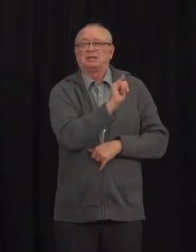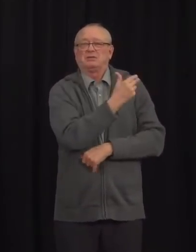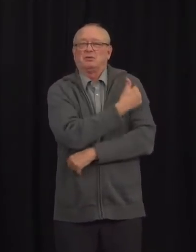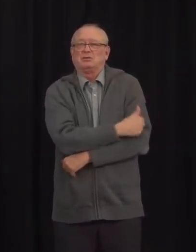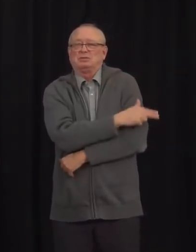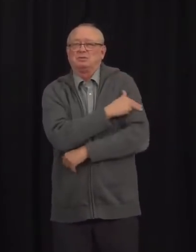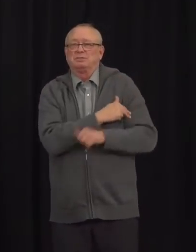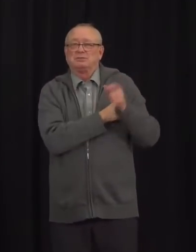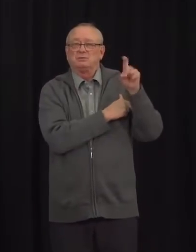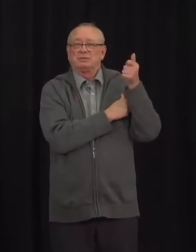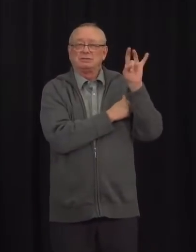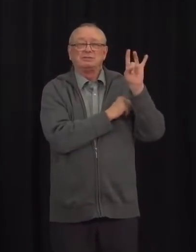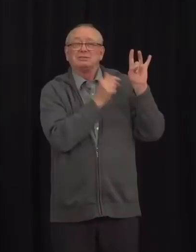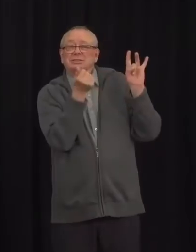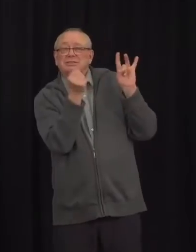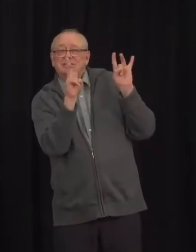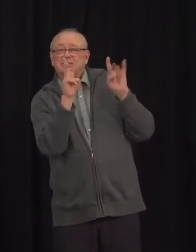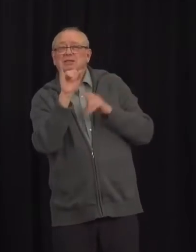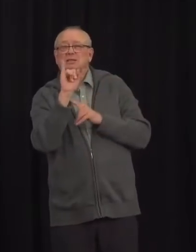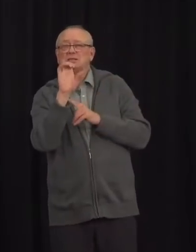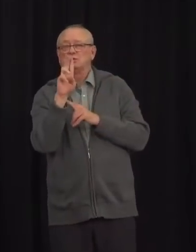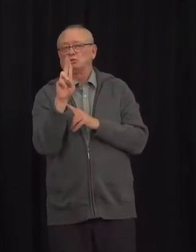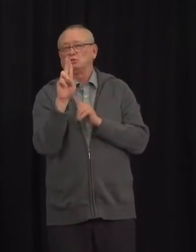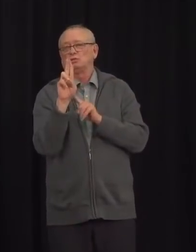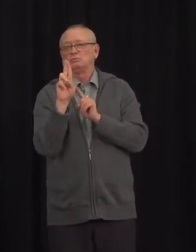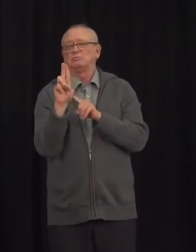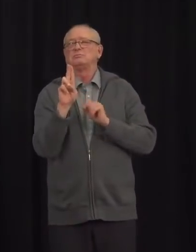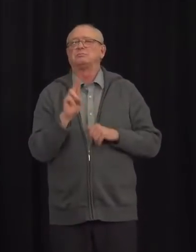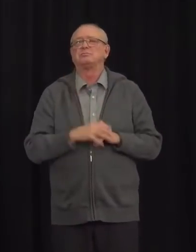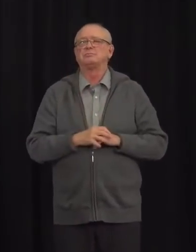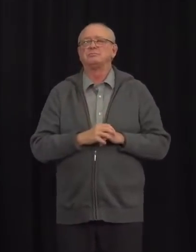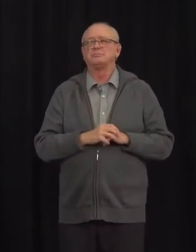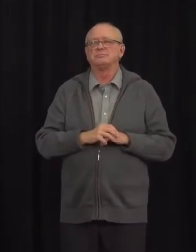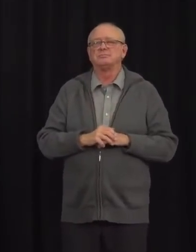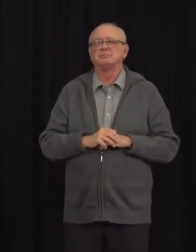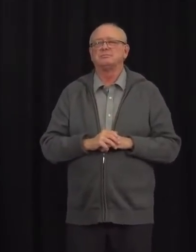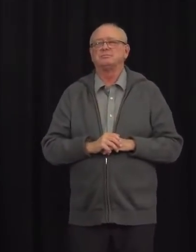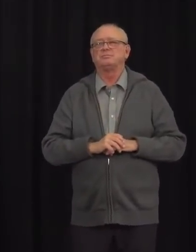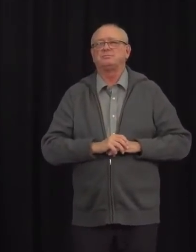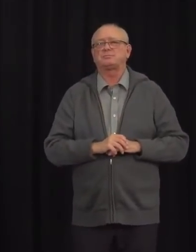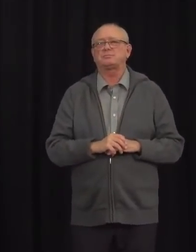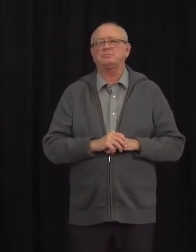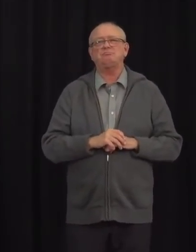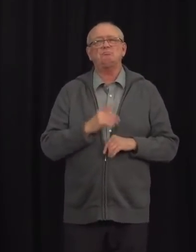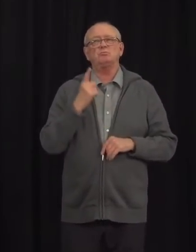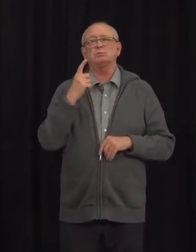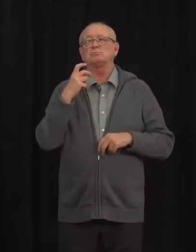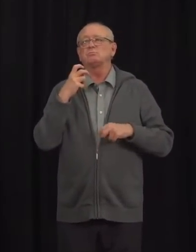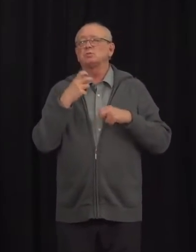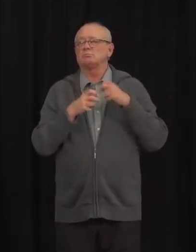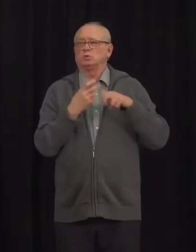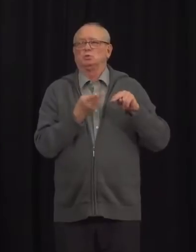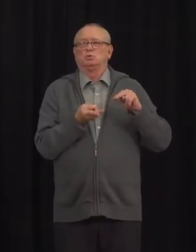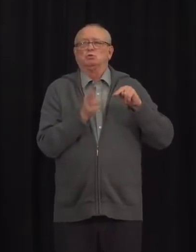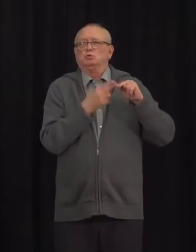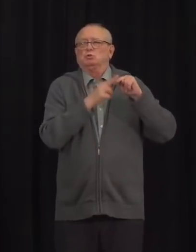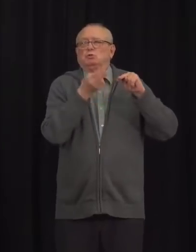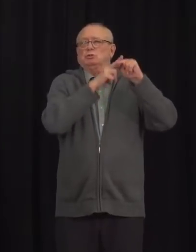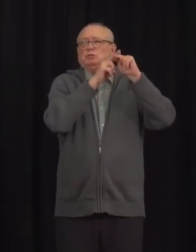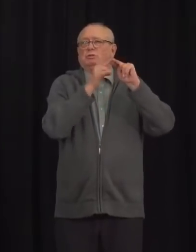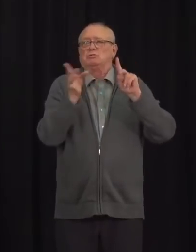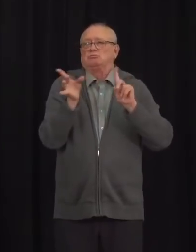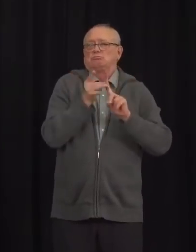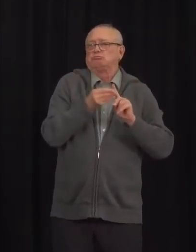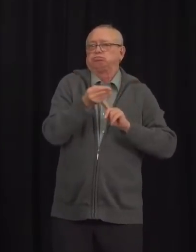with COVID-19. One of the challenges of rising cases is that it creates pressure on certain key elements